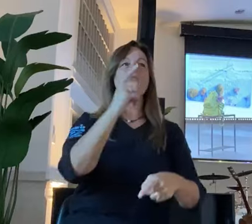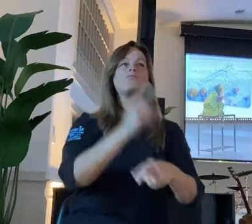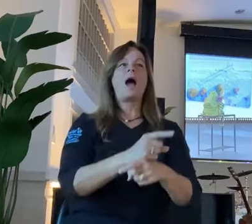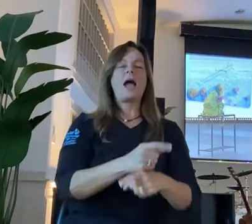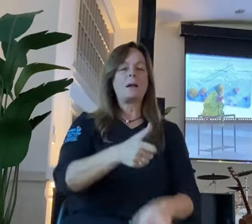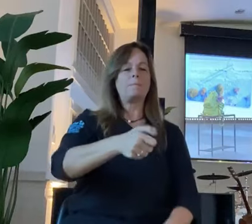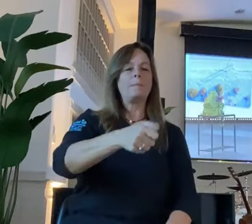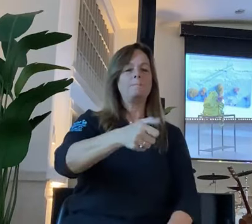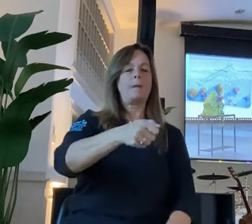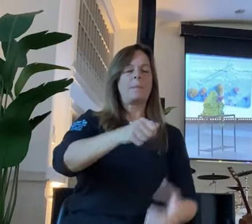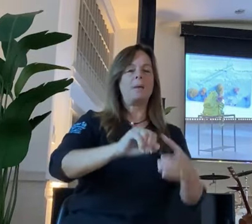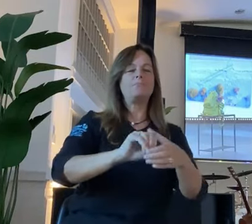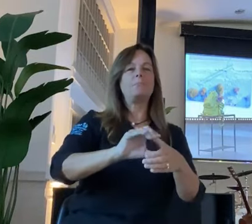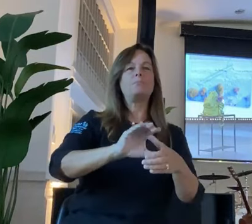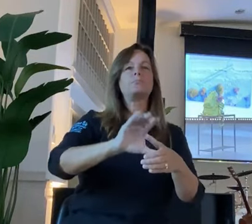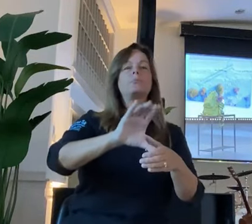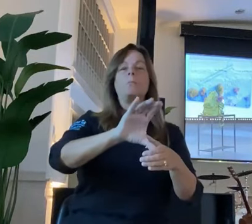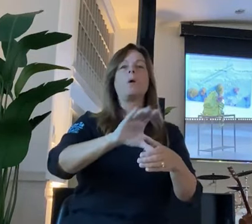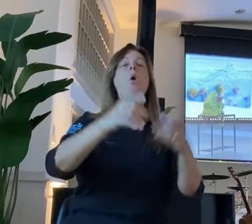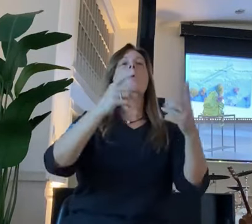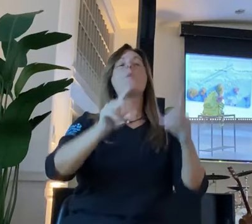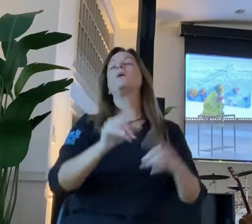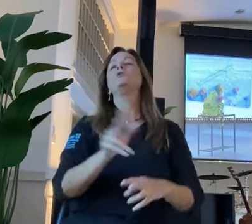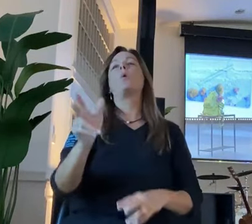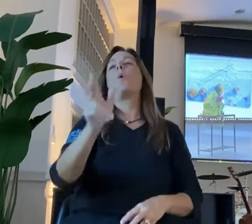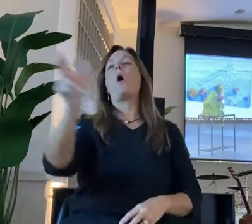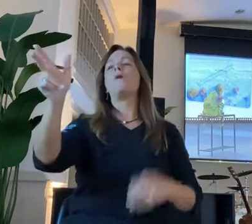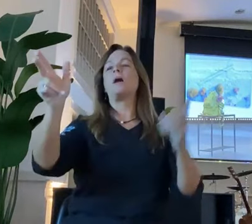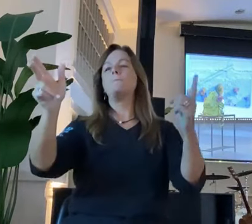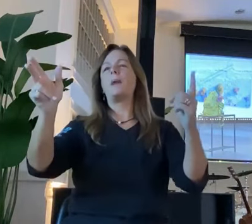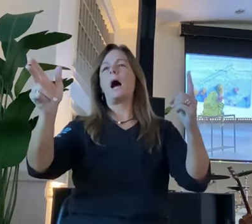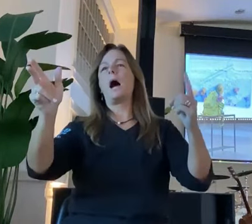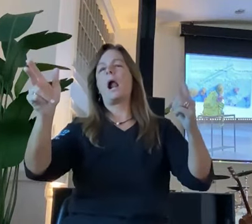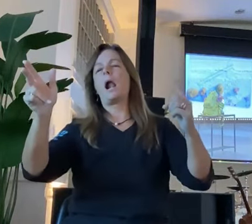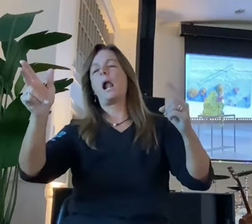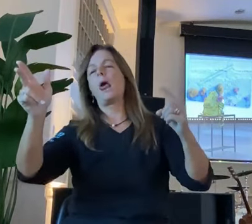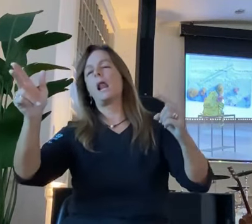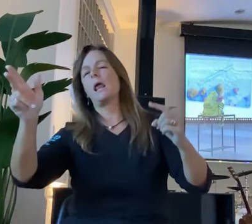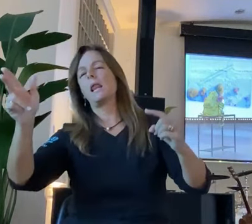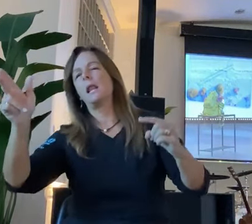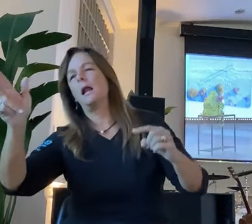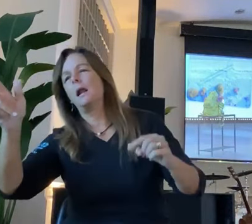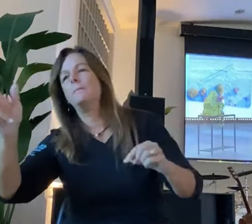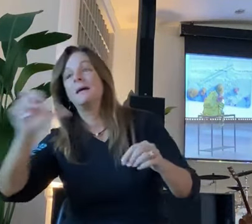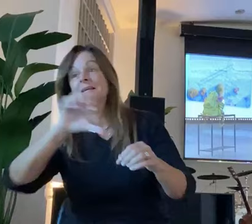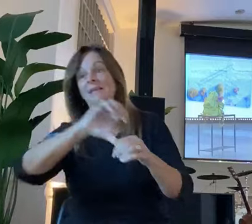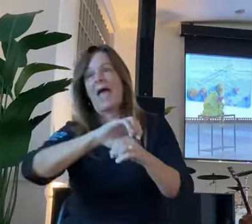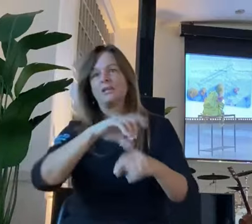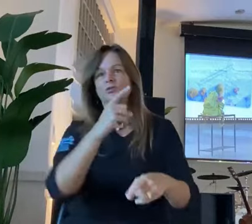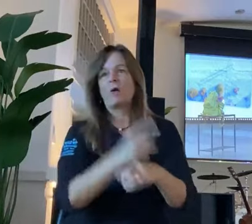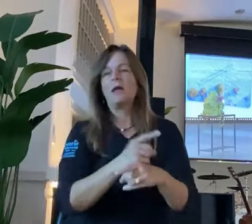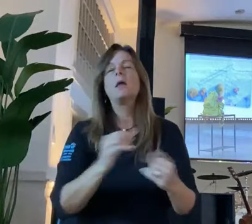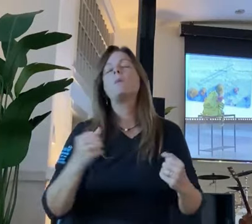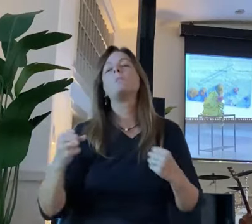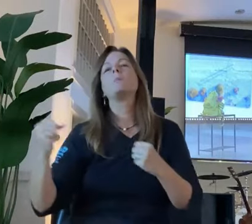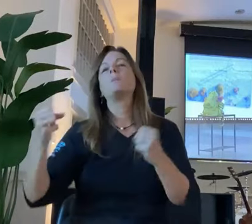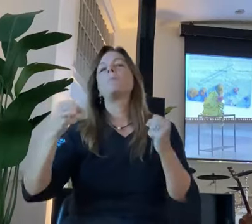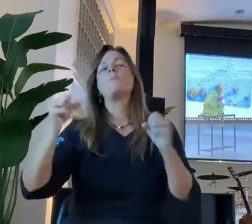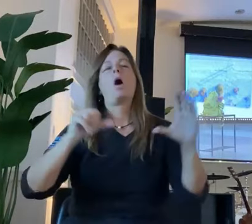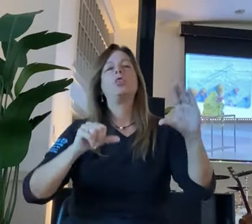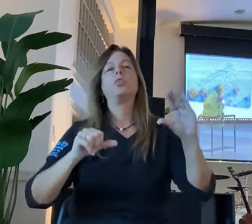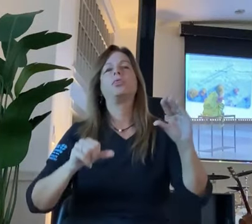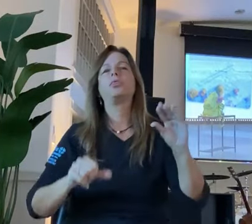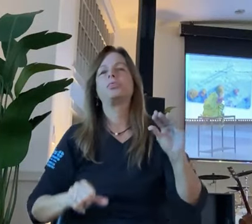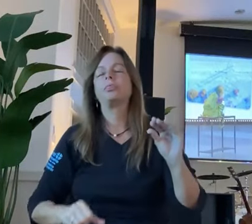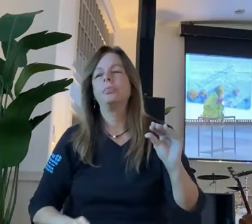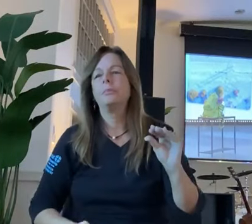do a little bit extra there. Fill it. But the moment you pull off and start driving, you start using up what you've got. And eventually,